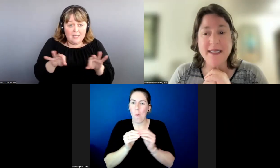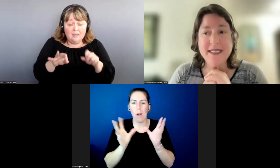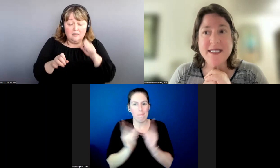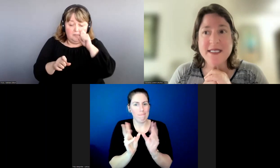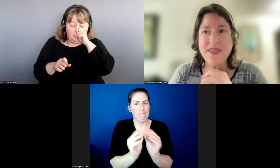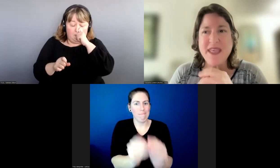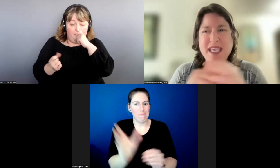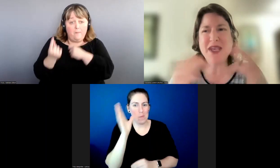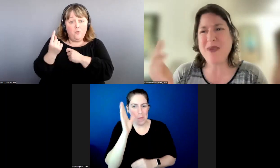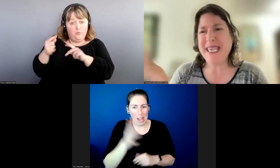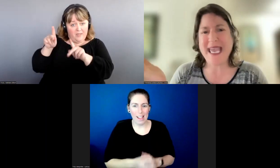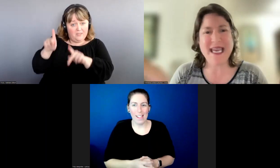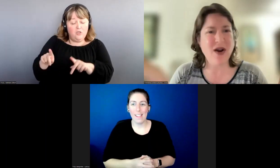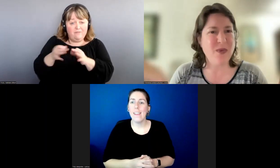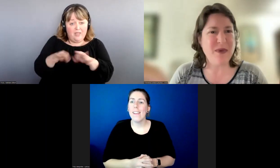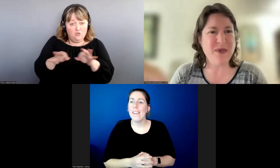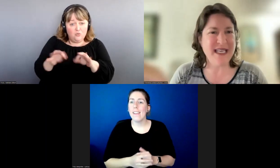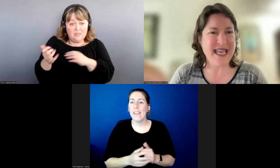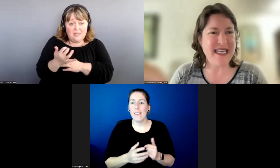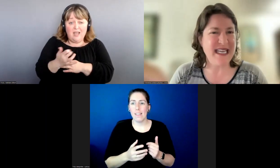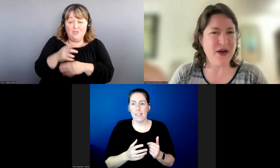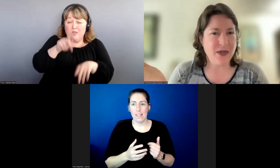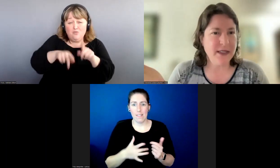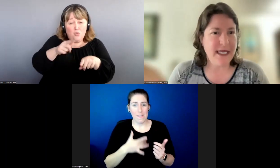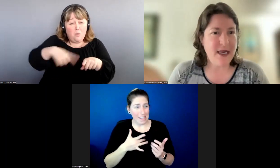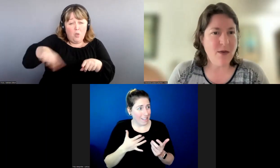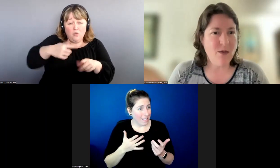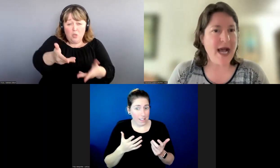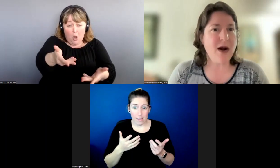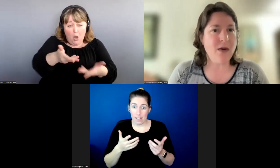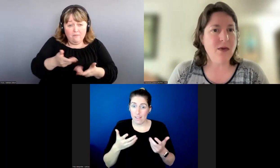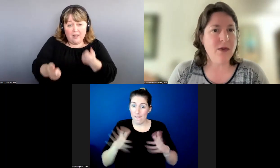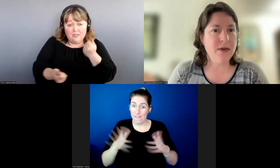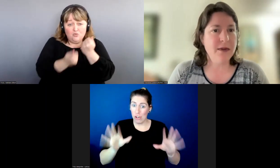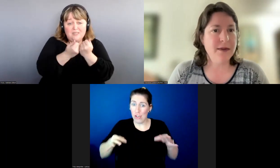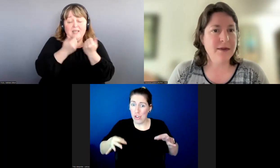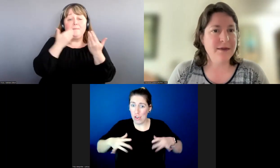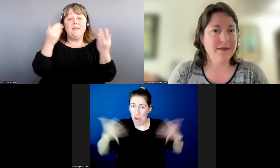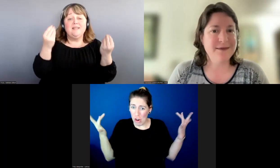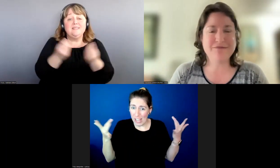I'd like to say thank you. Are we really ending early? Wow.